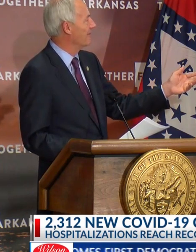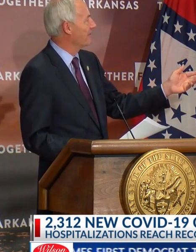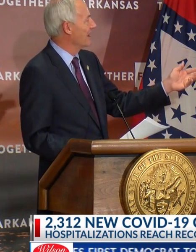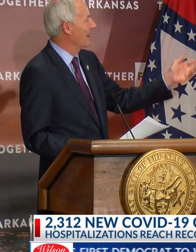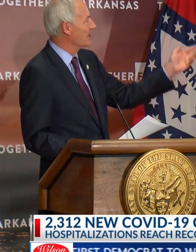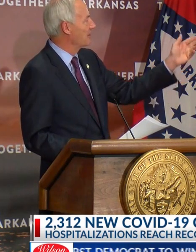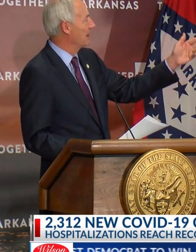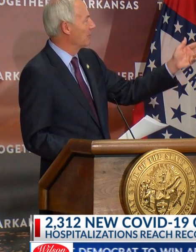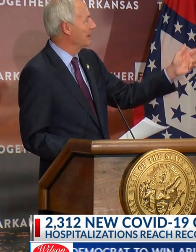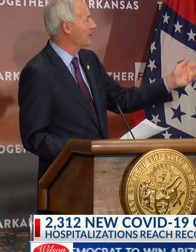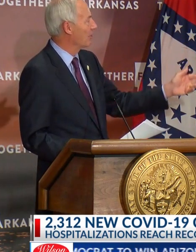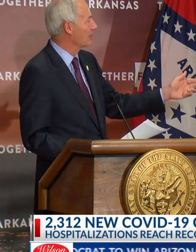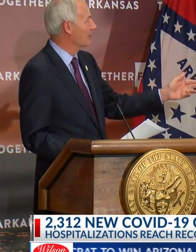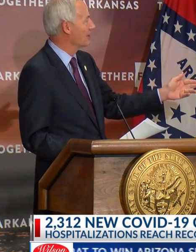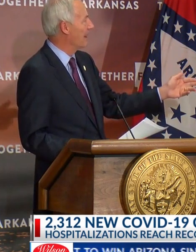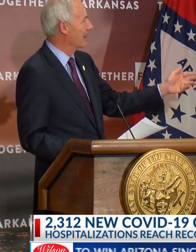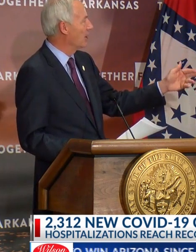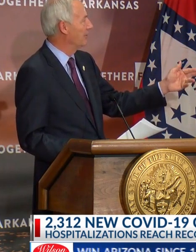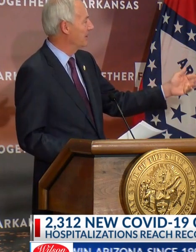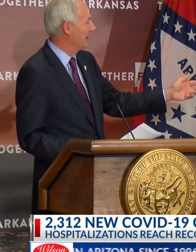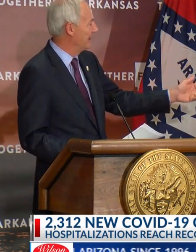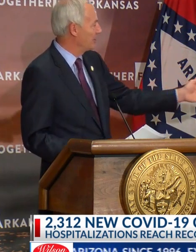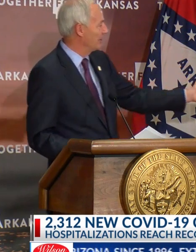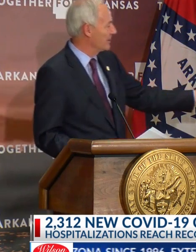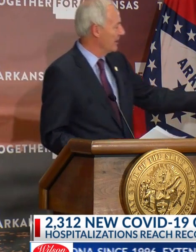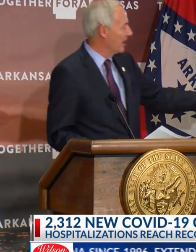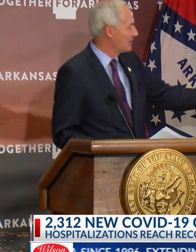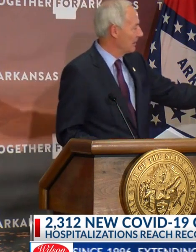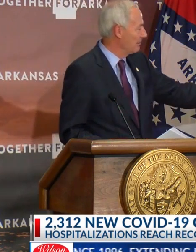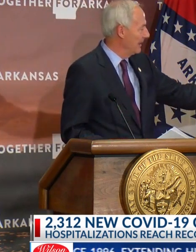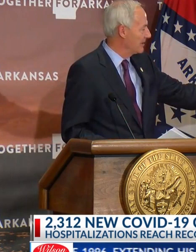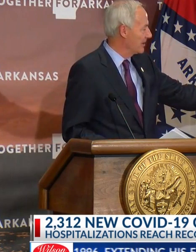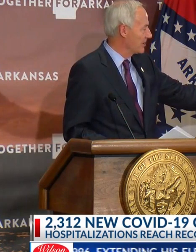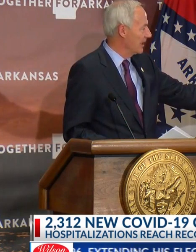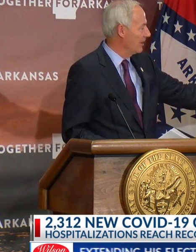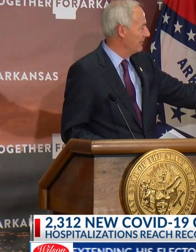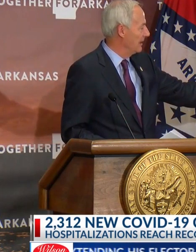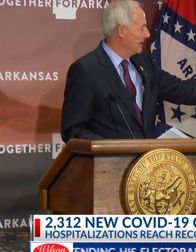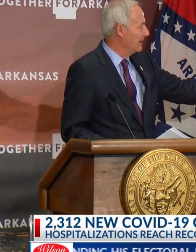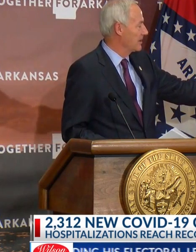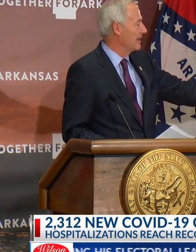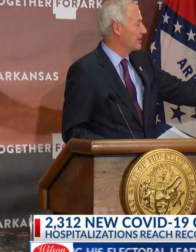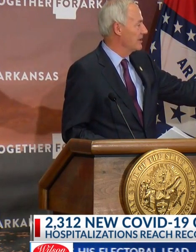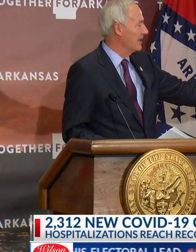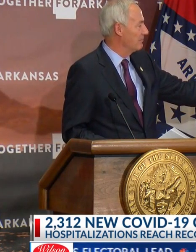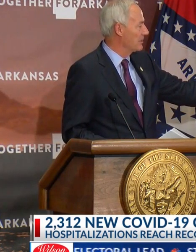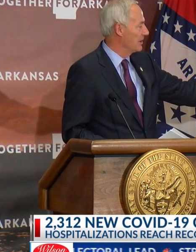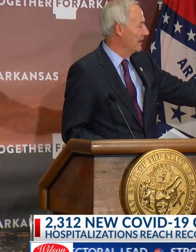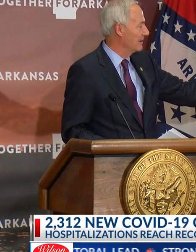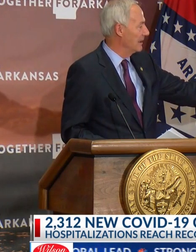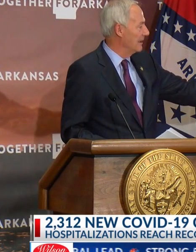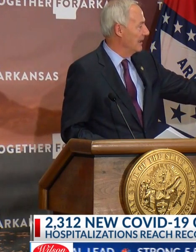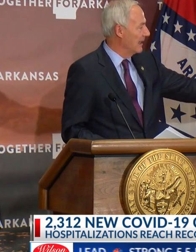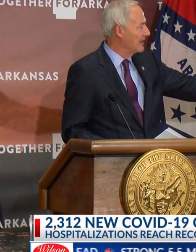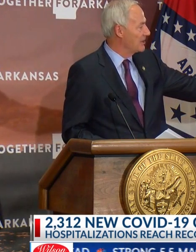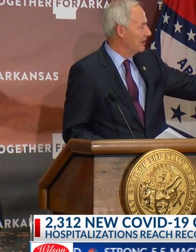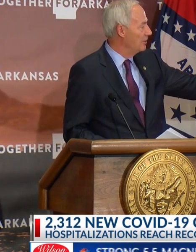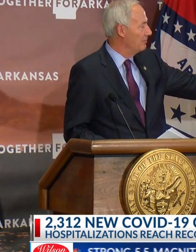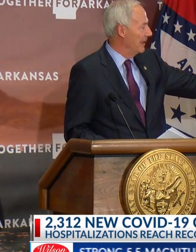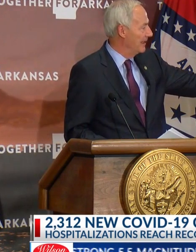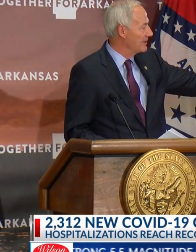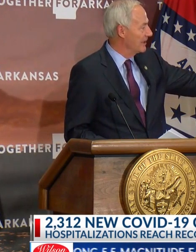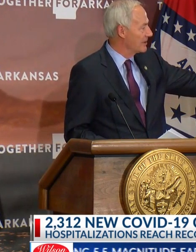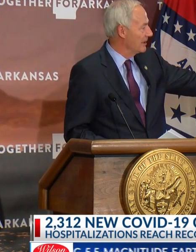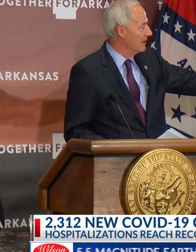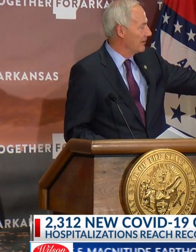terms of hospital resources by COVID patients and hospital beds itself, it's less than 10%. In